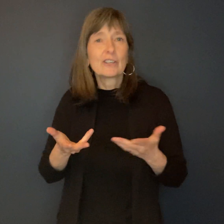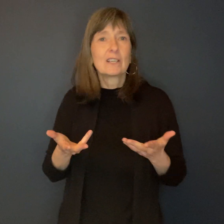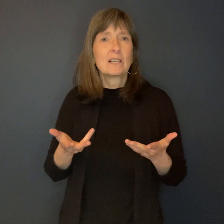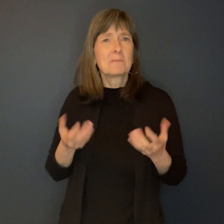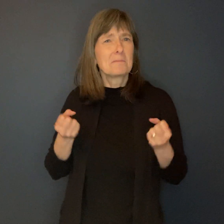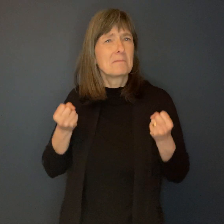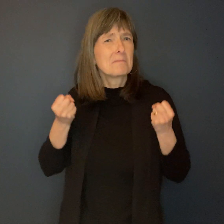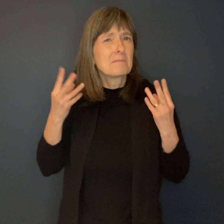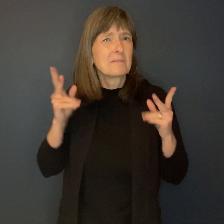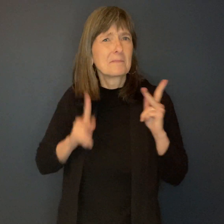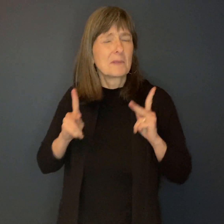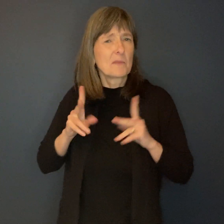and